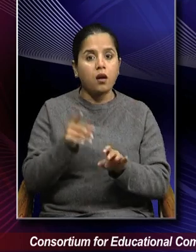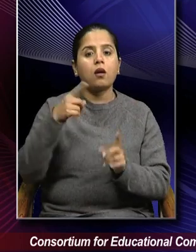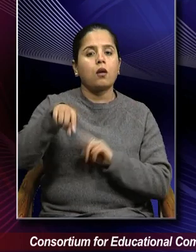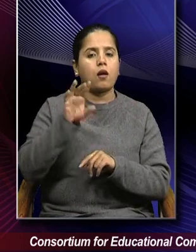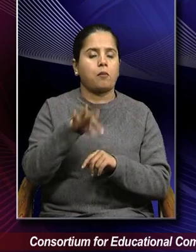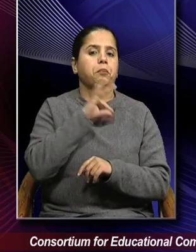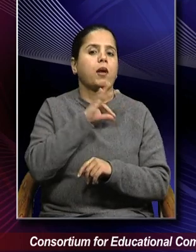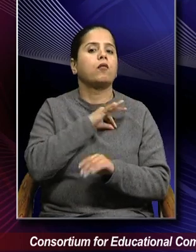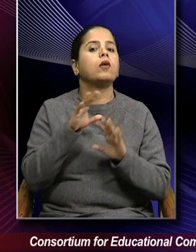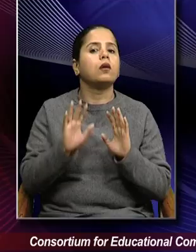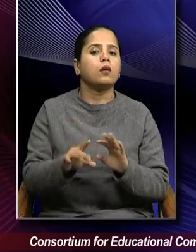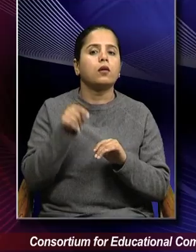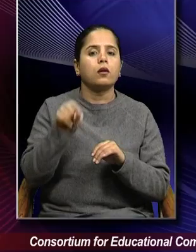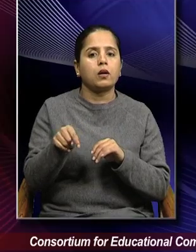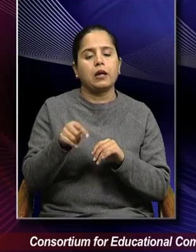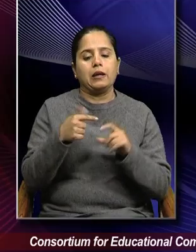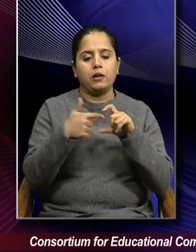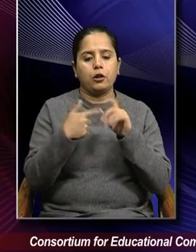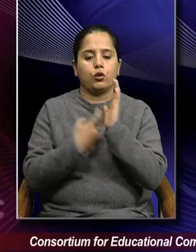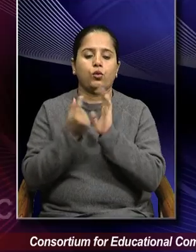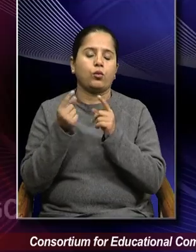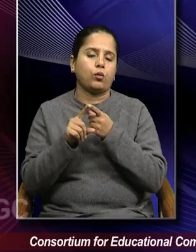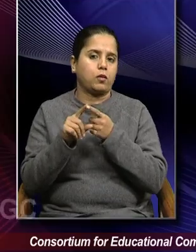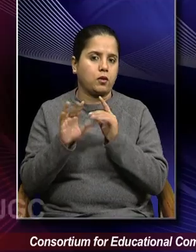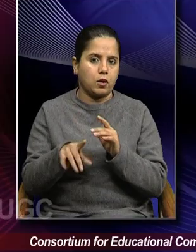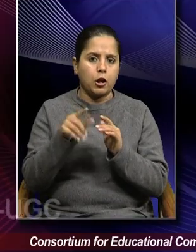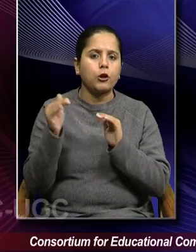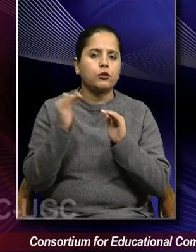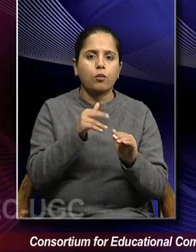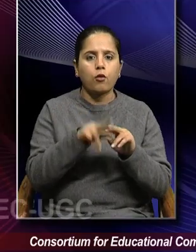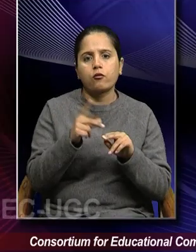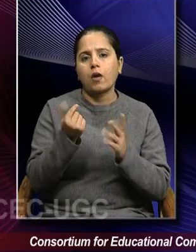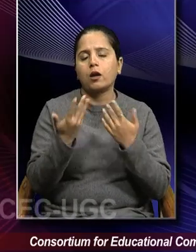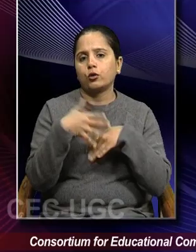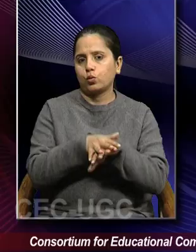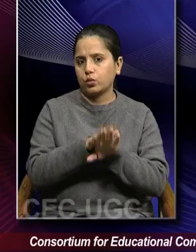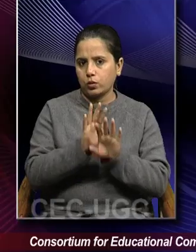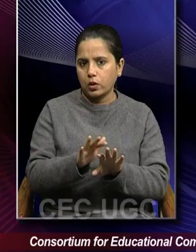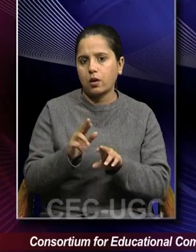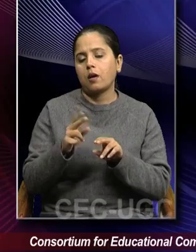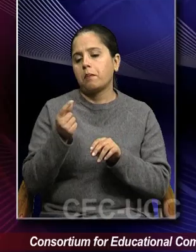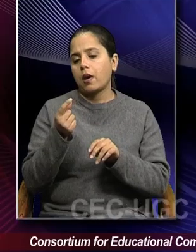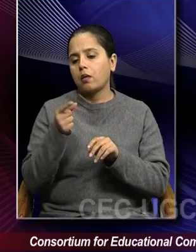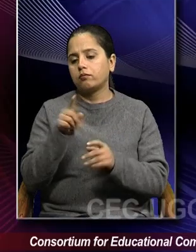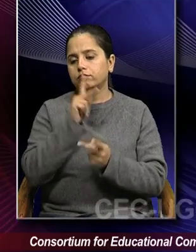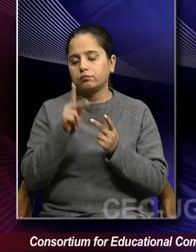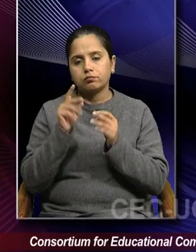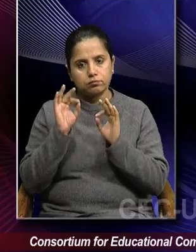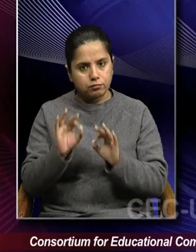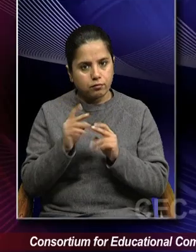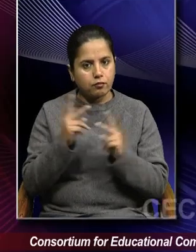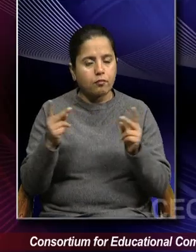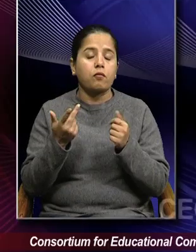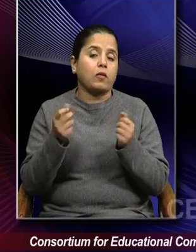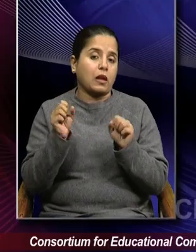have the benefit of this e-rupee. So it is supporting financial inclusion and payment efficiency, and of